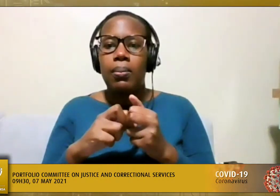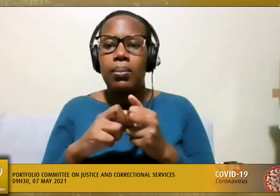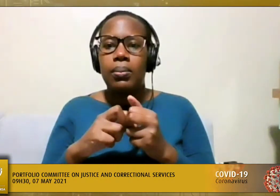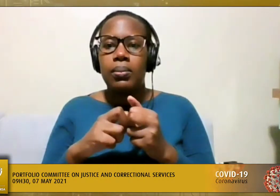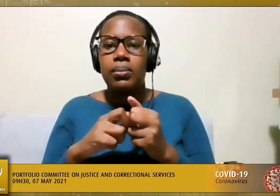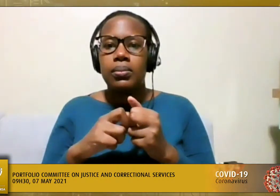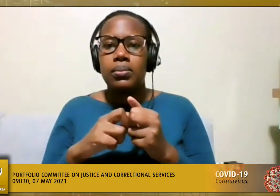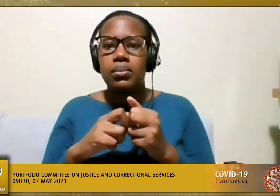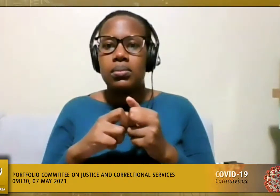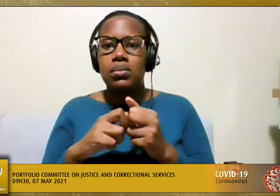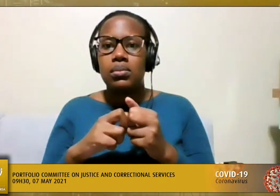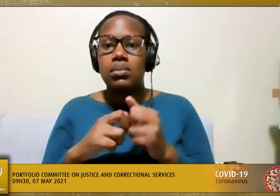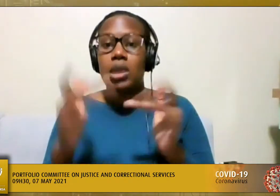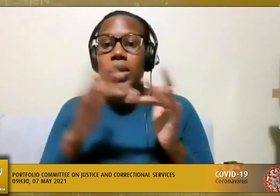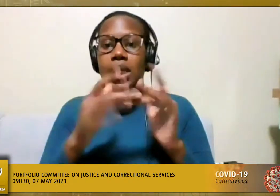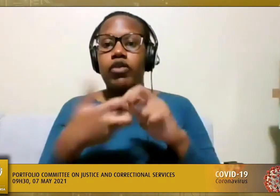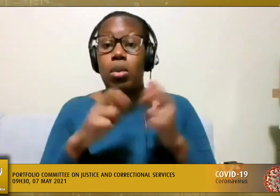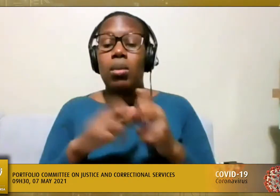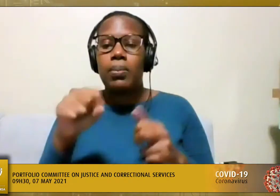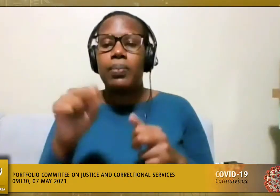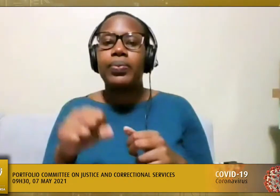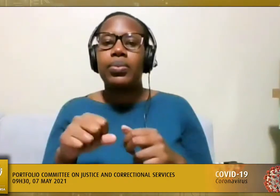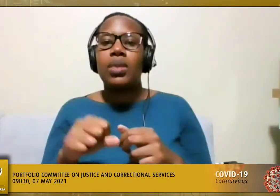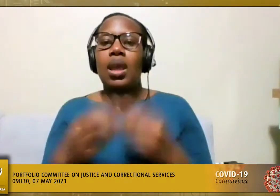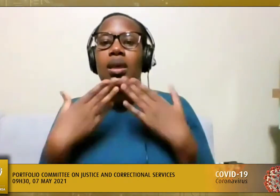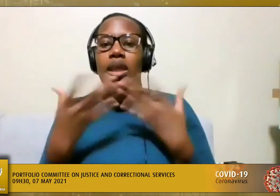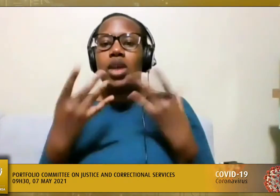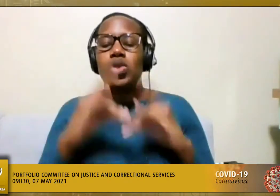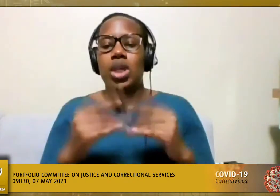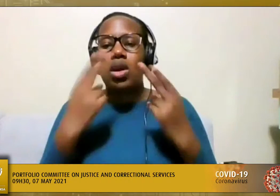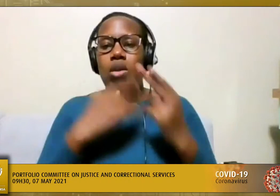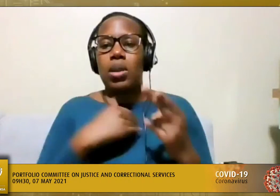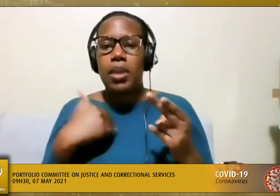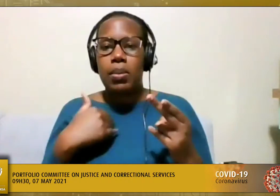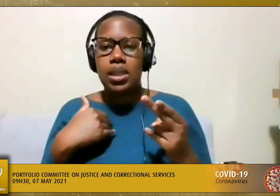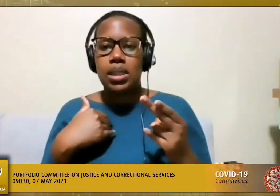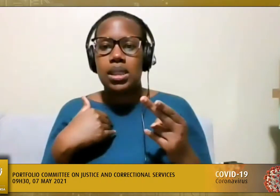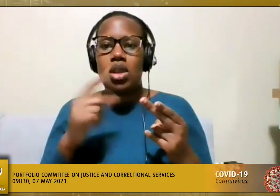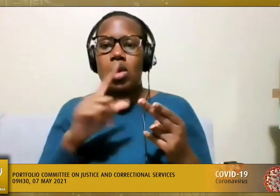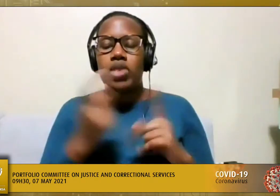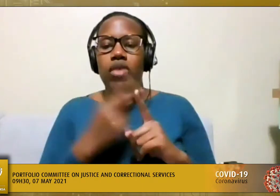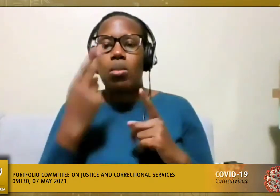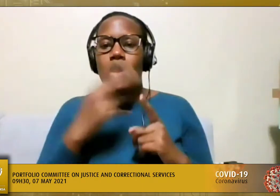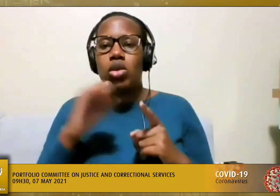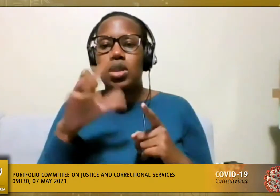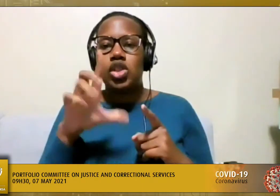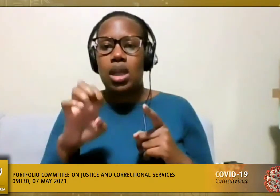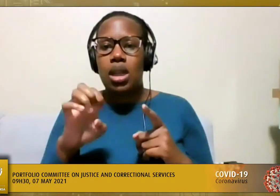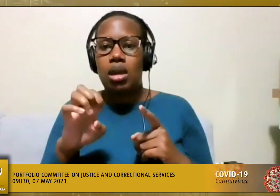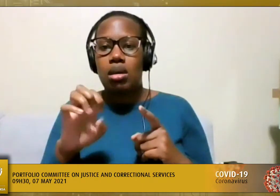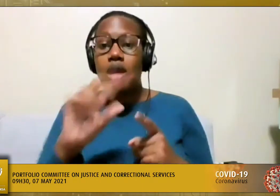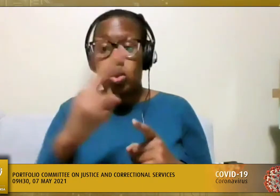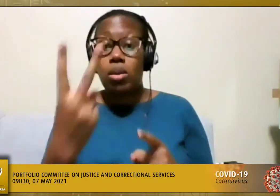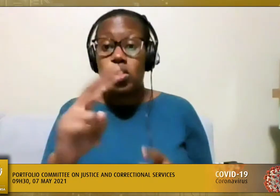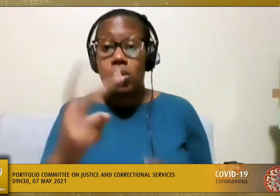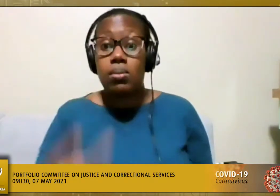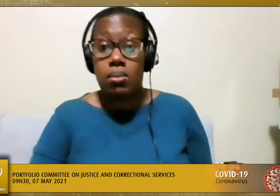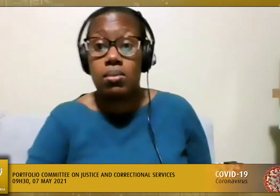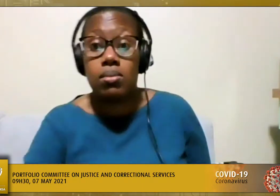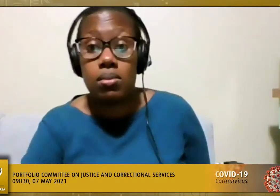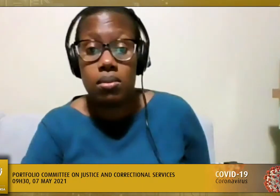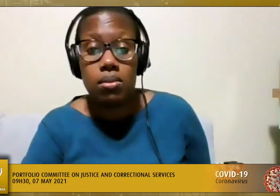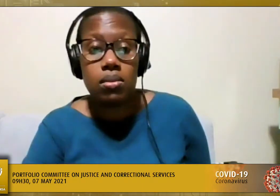chairperson and honorable members there was a question from honorable jelly and honorable SWAT on um I